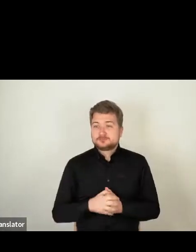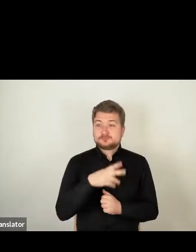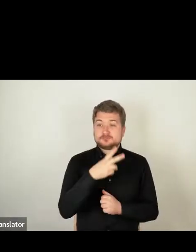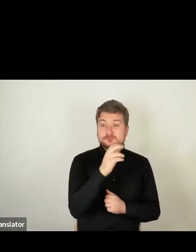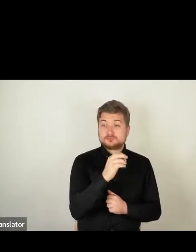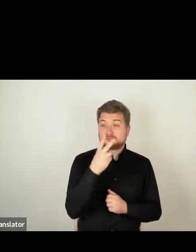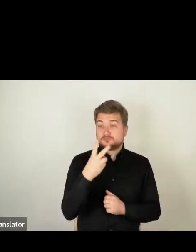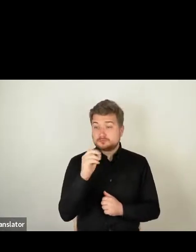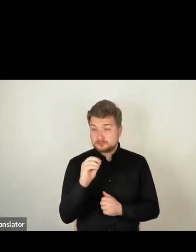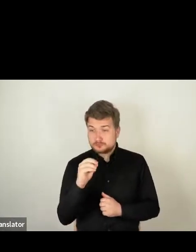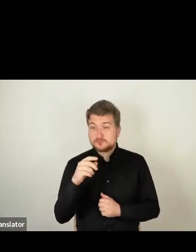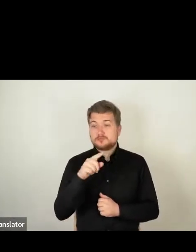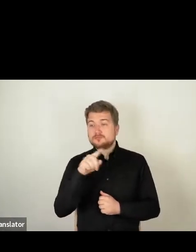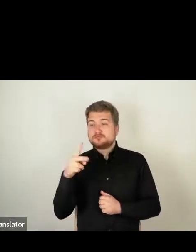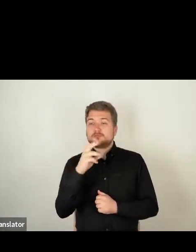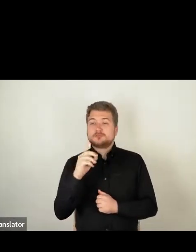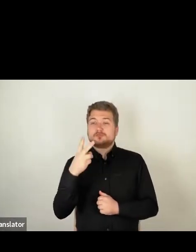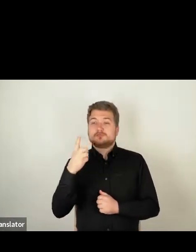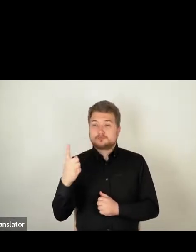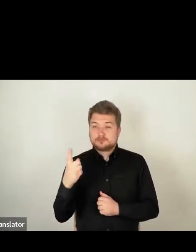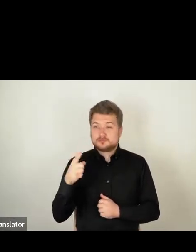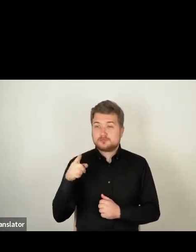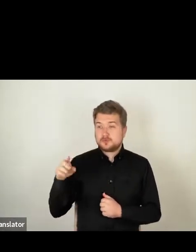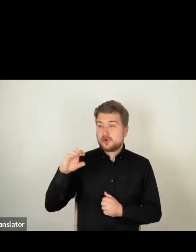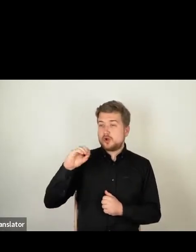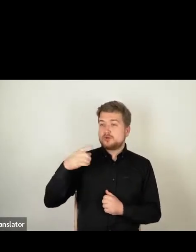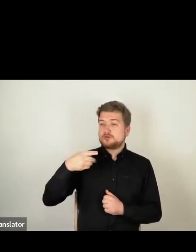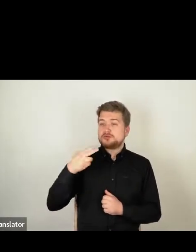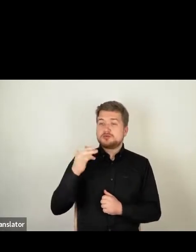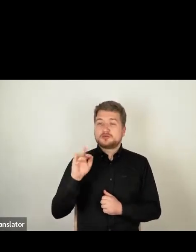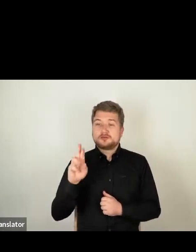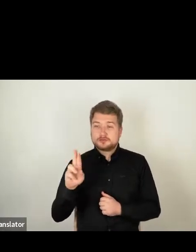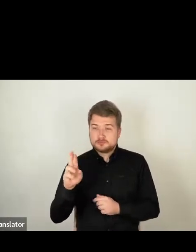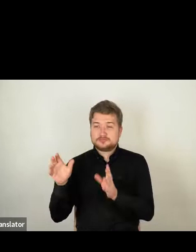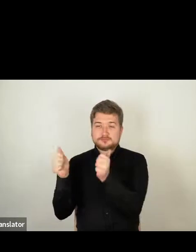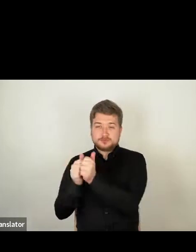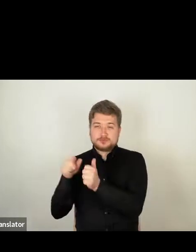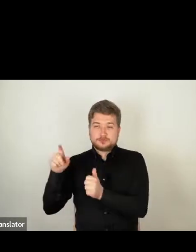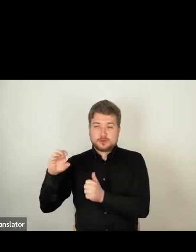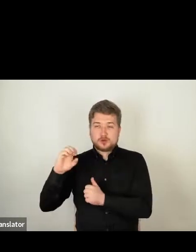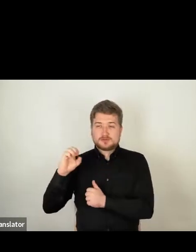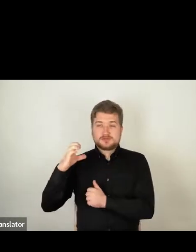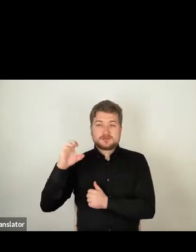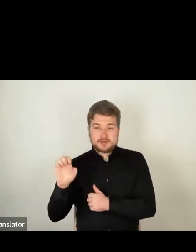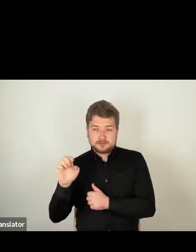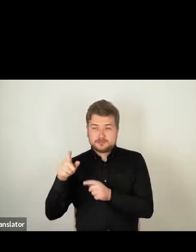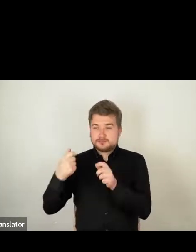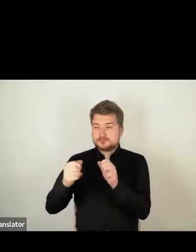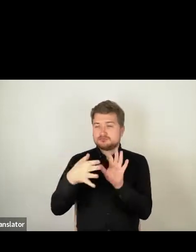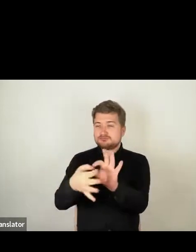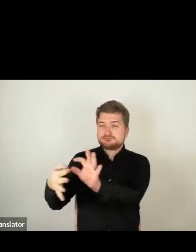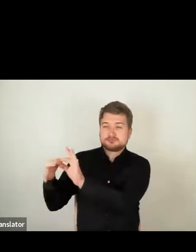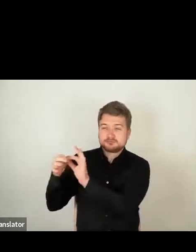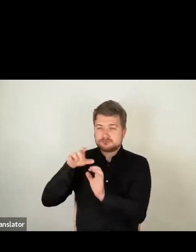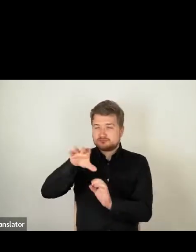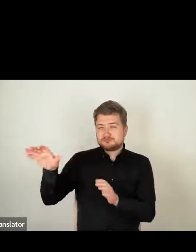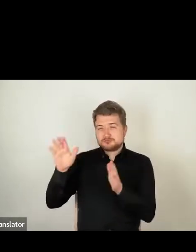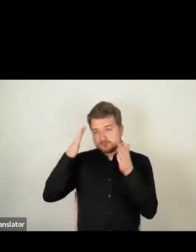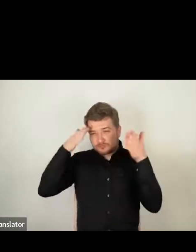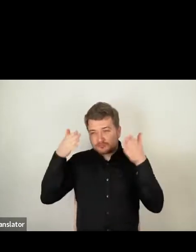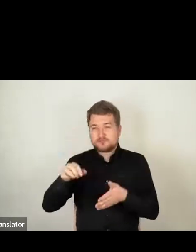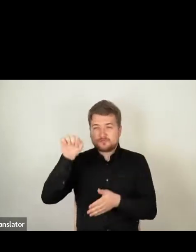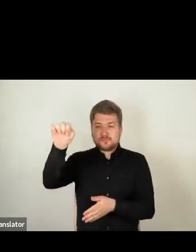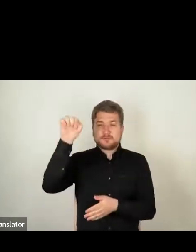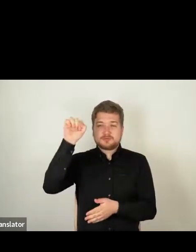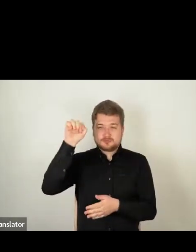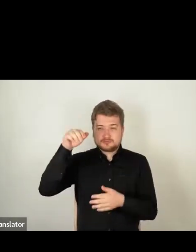and the OSCPA had the privilege to work with one of the leading feminist researchers in the world, Dr. Sonia Palmieri